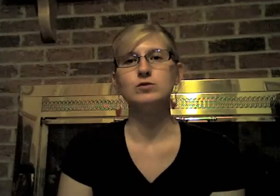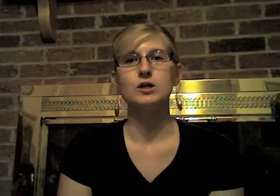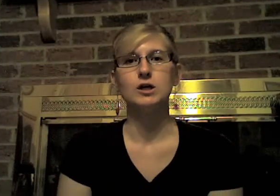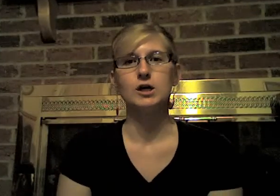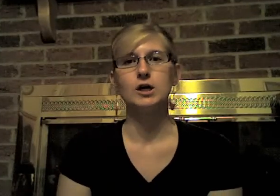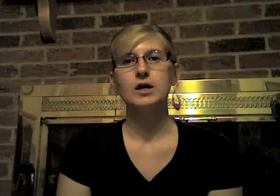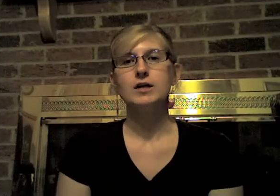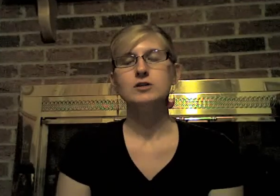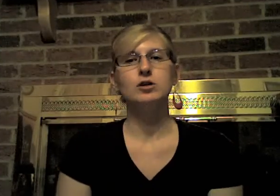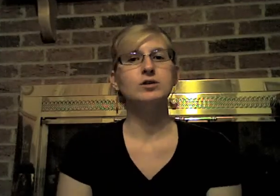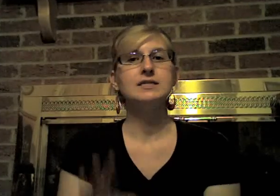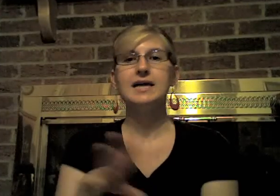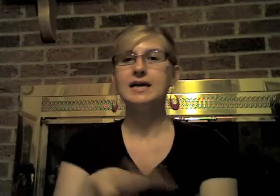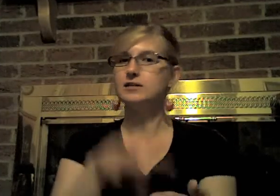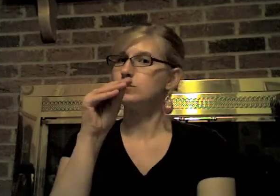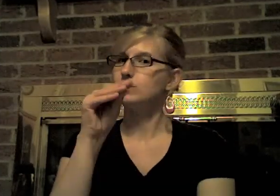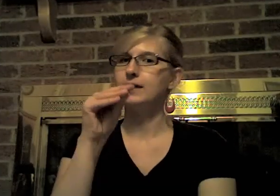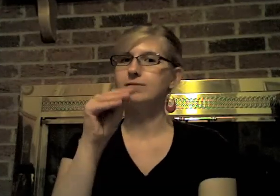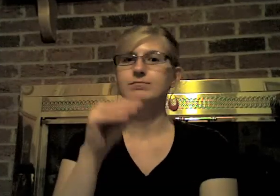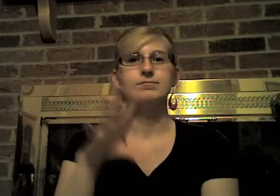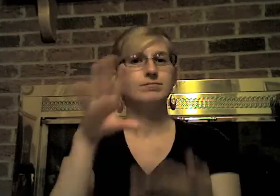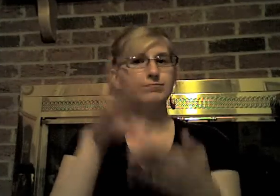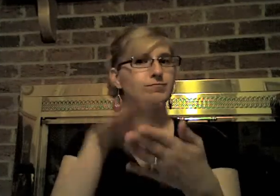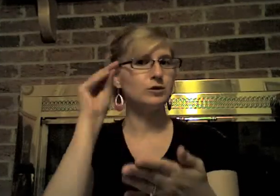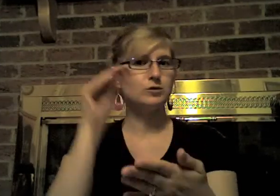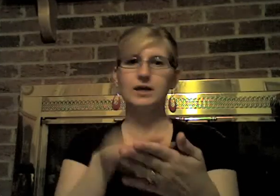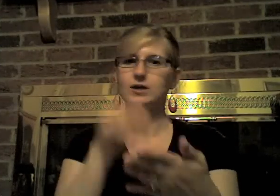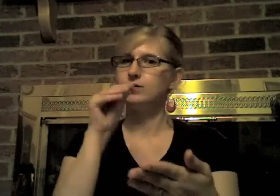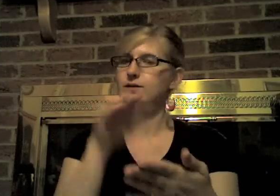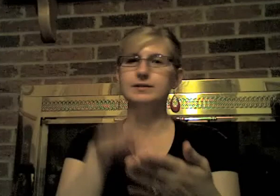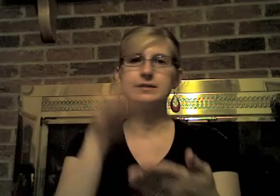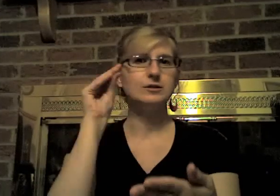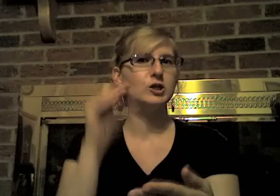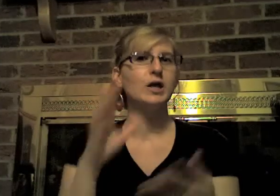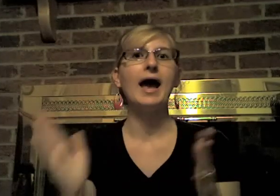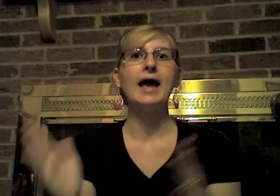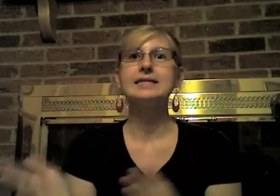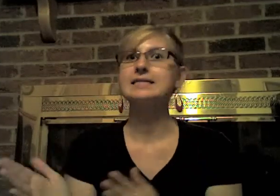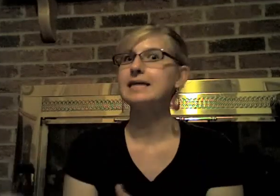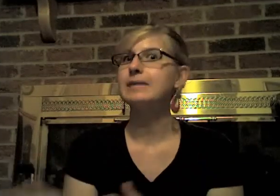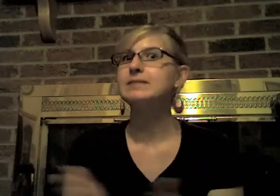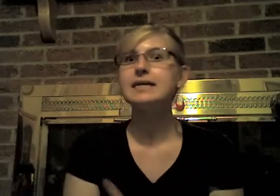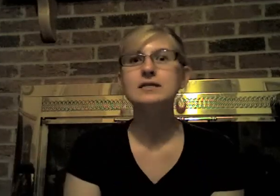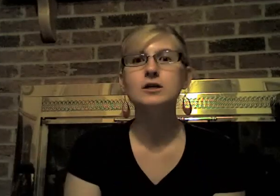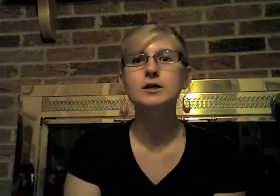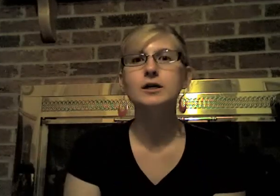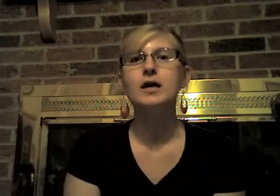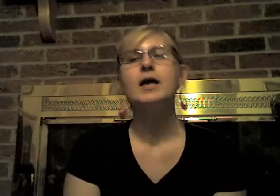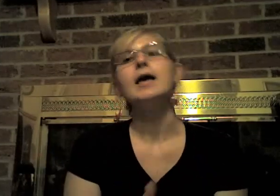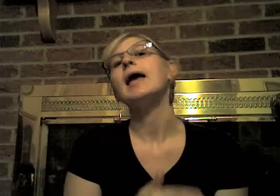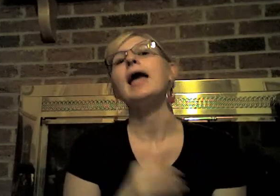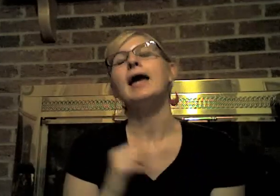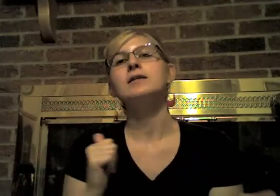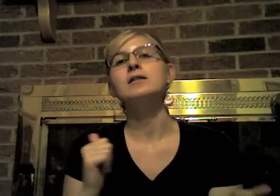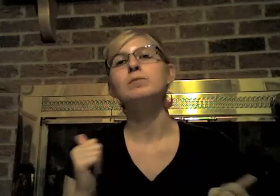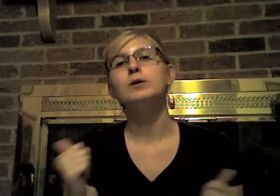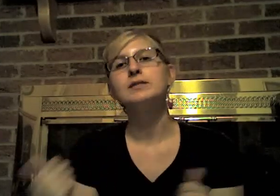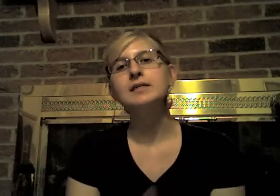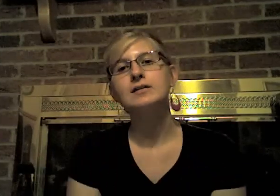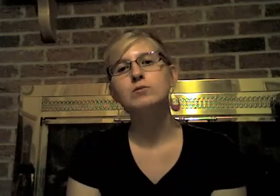the er. So you can say student, student. It's the same sign as learn. And the person that's